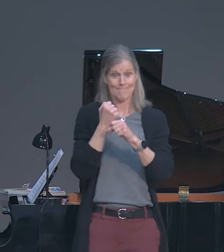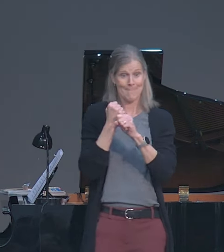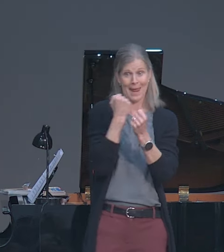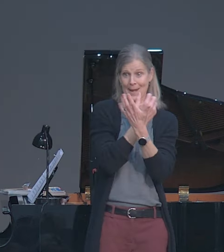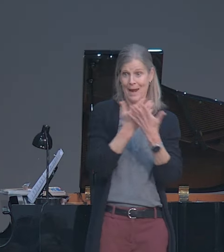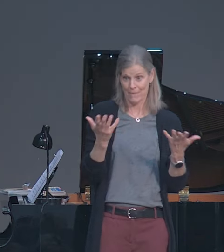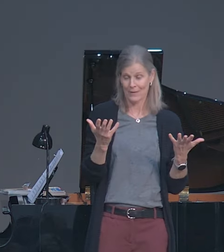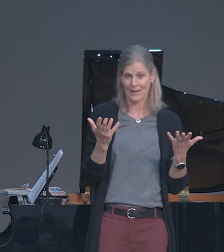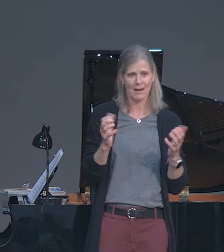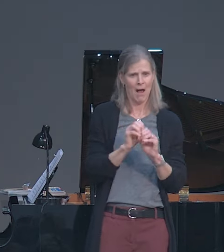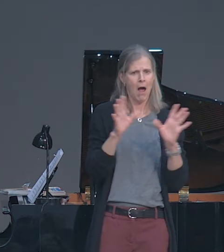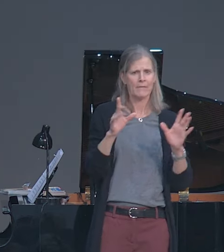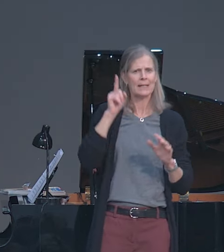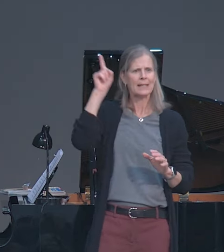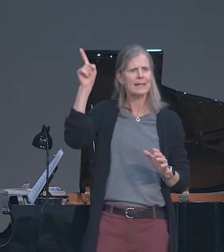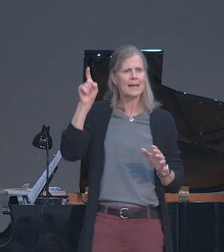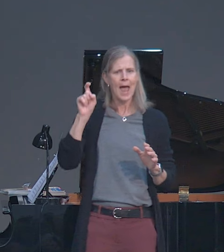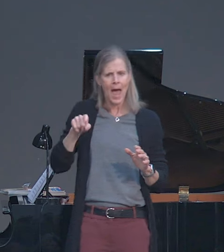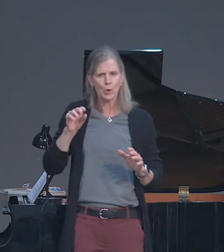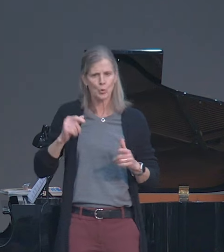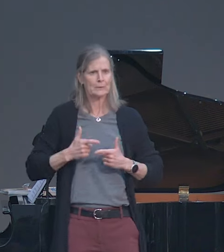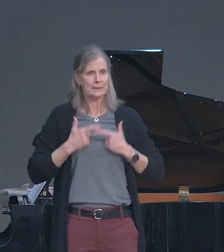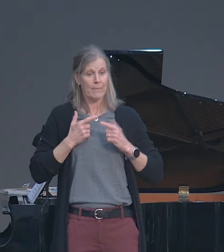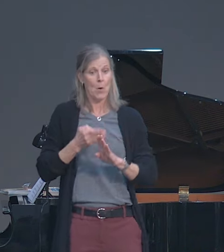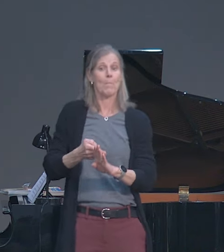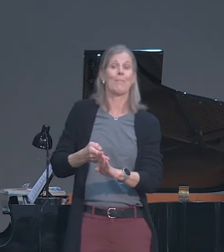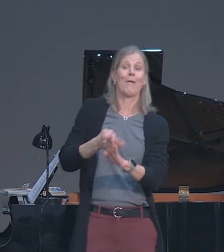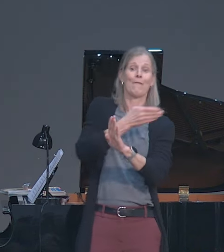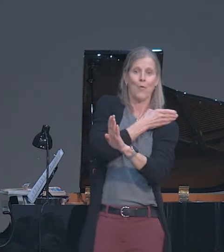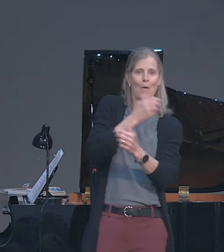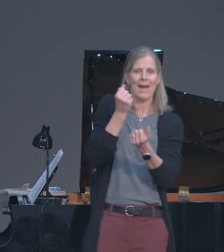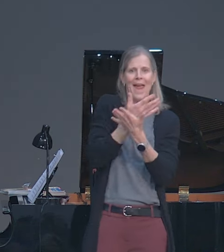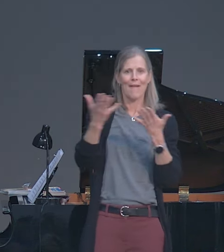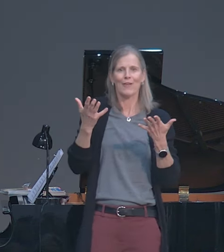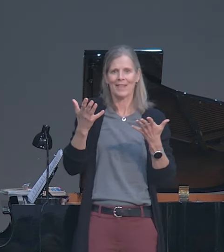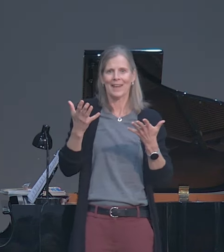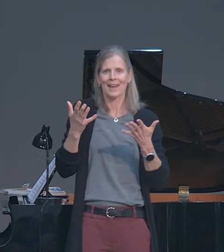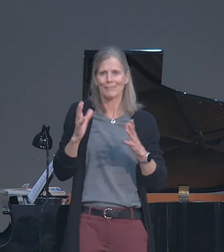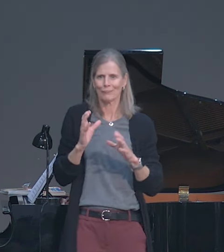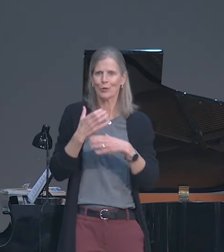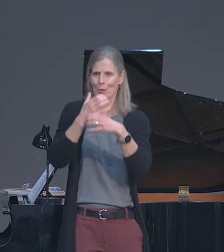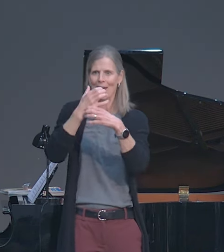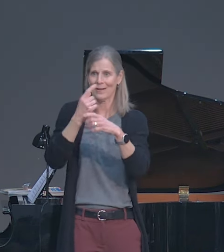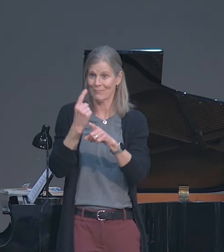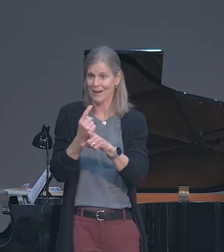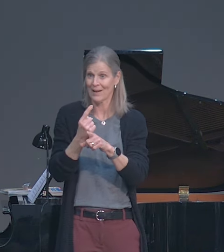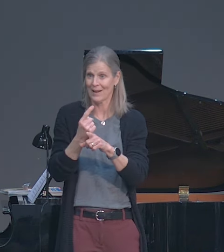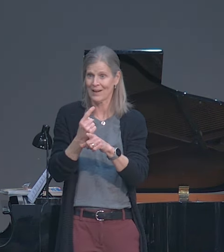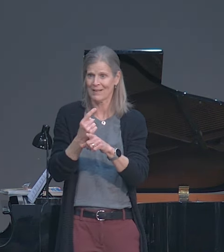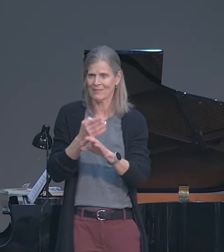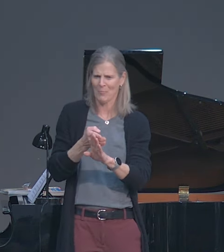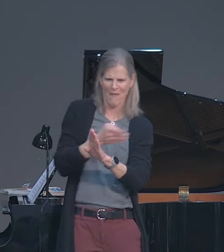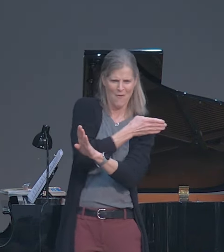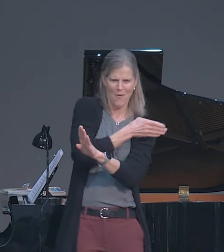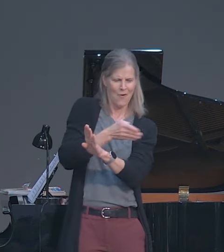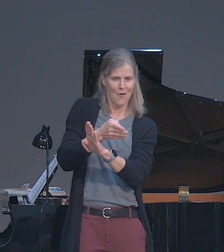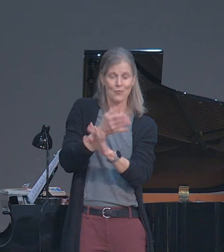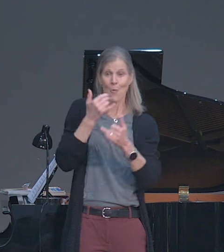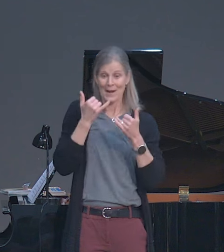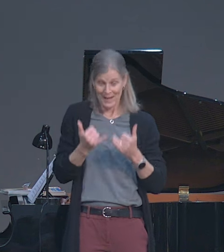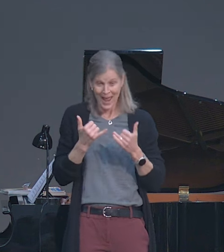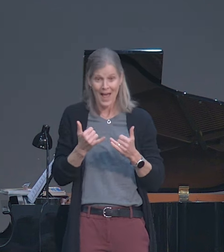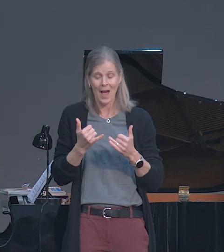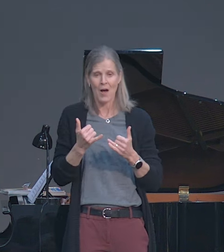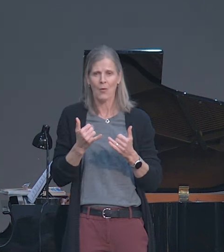he obviously had to exist before all things came into existence, right? And so what does he do now